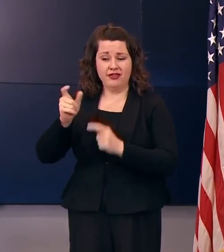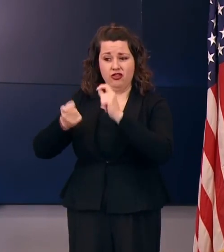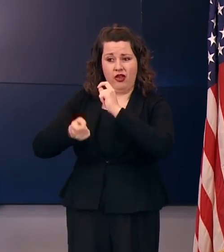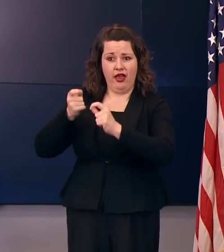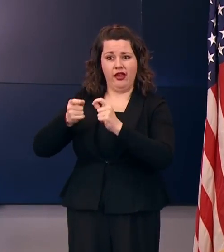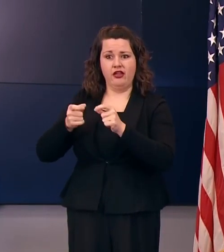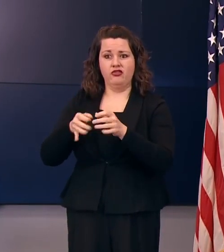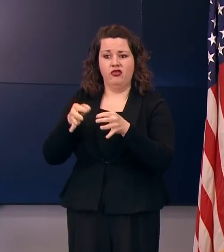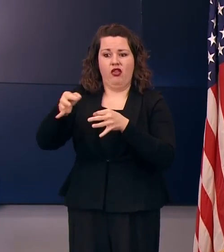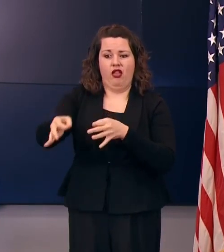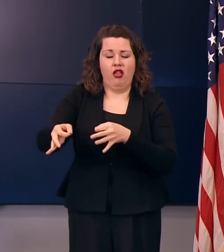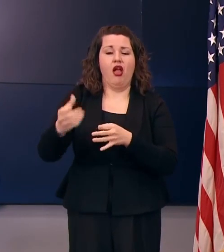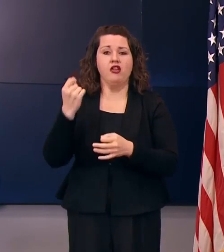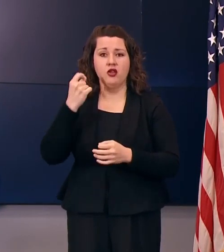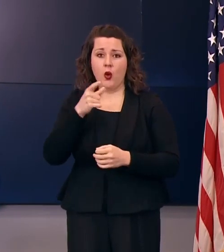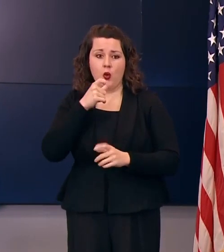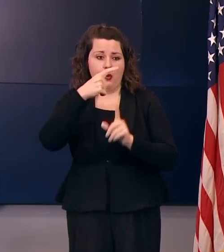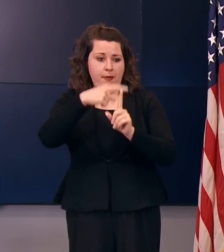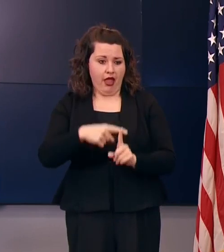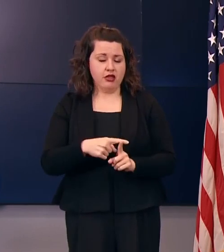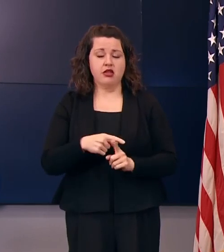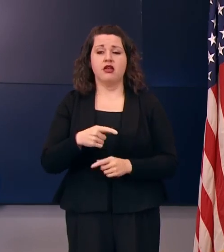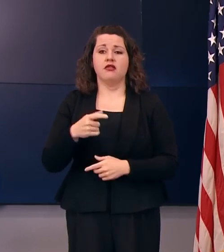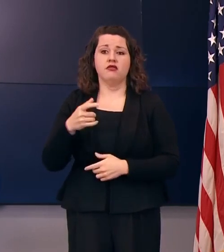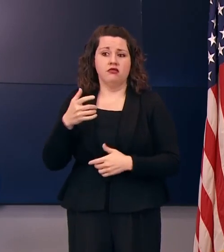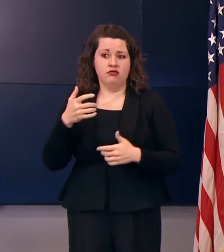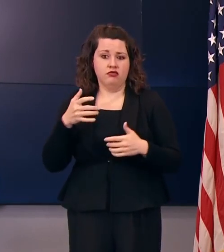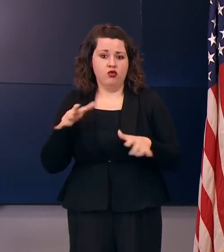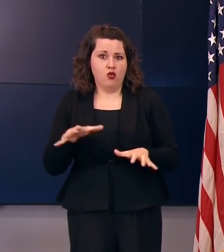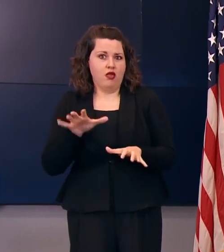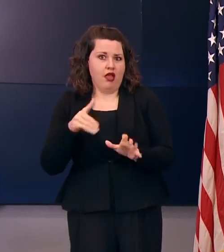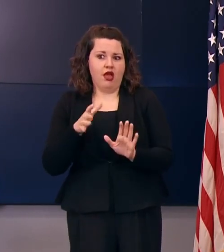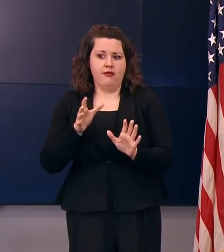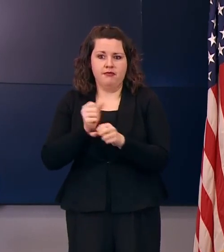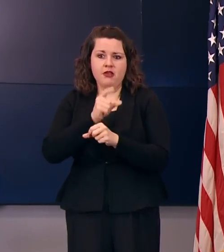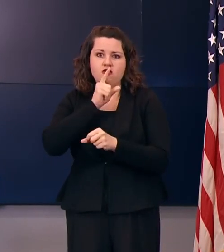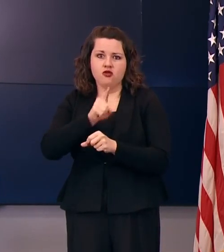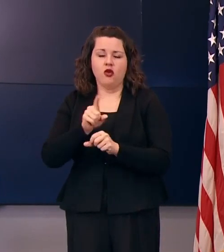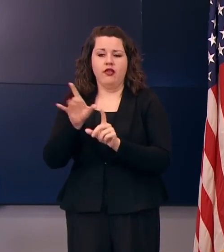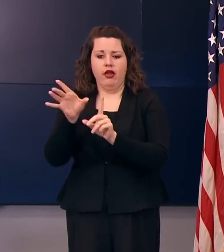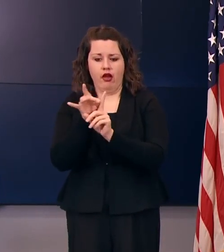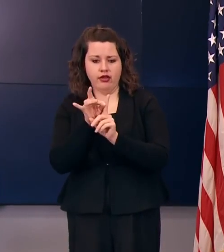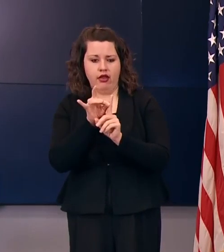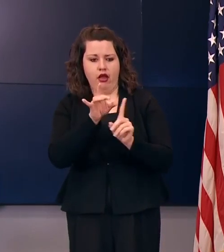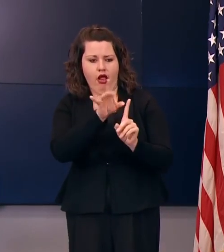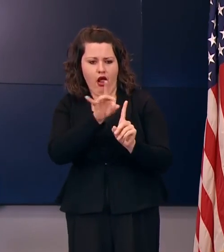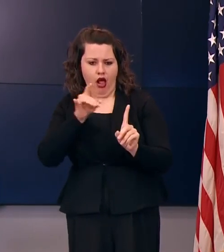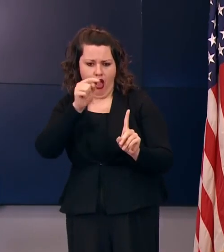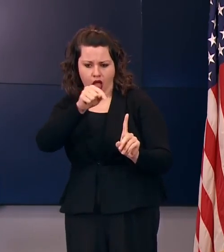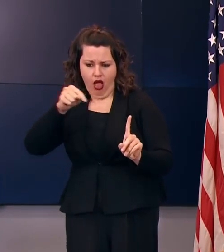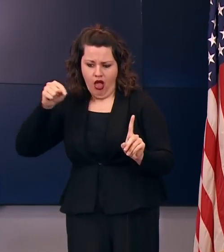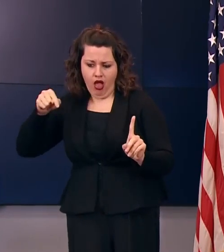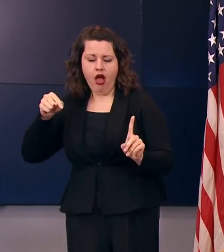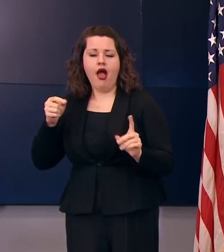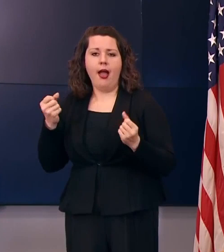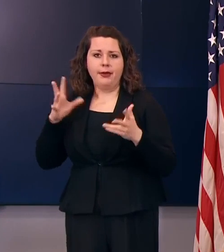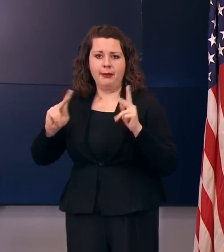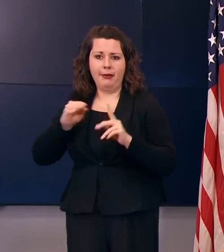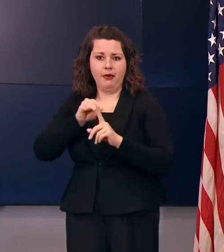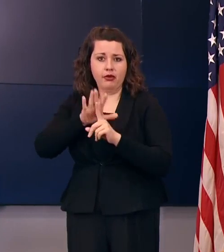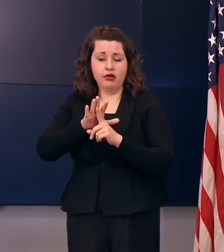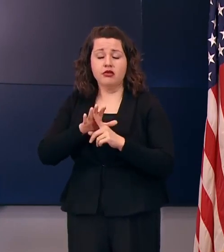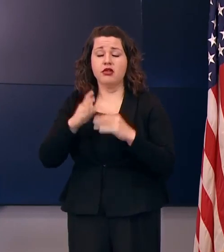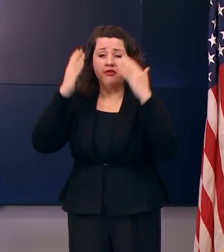understanding who is positive, being proactive and getting in front of that so we can do the contract tracing to see how many have been exposed.